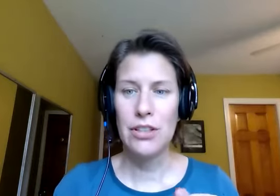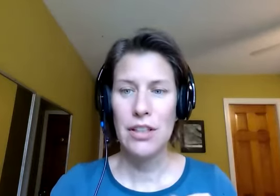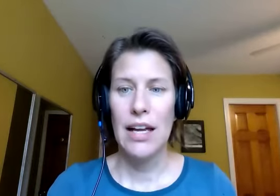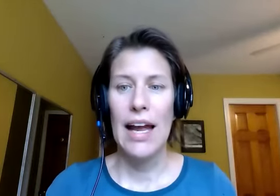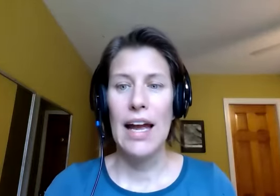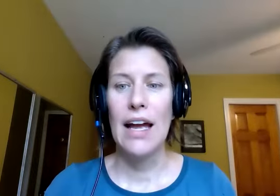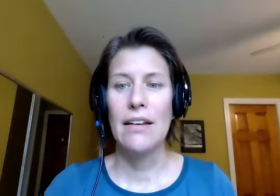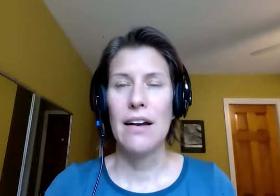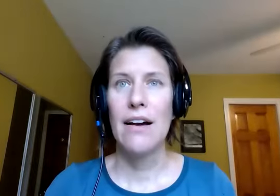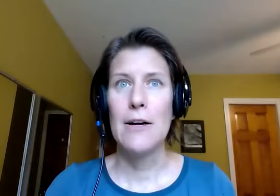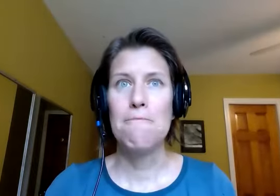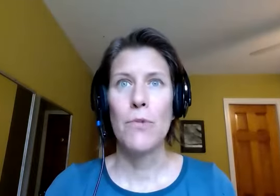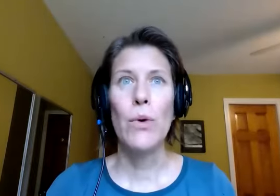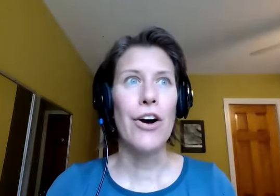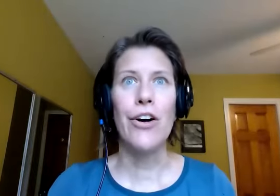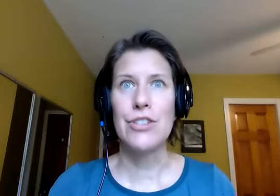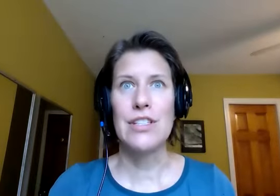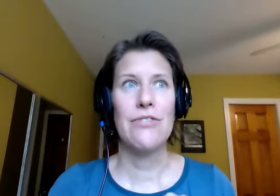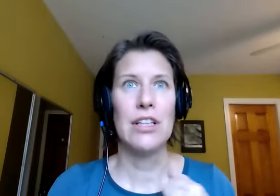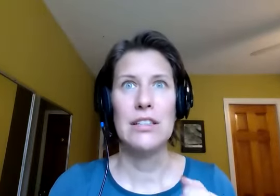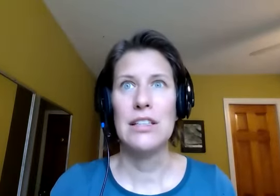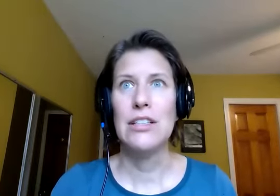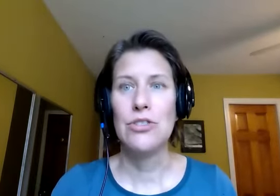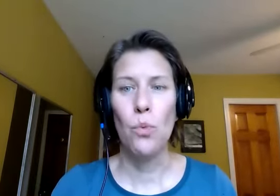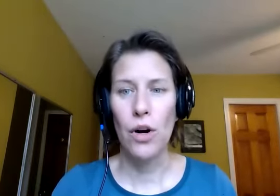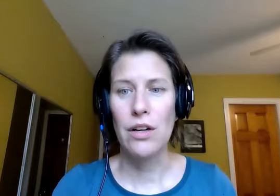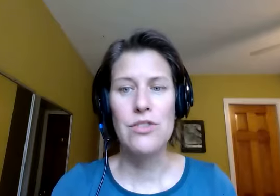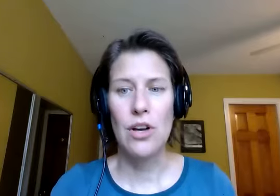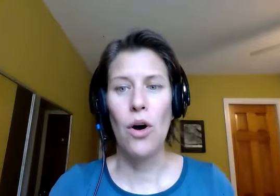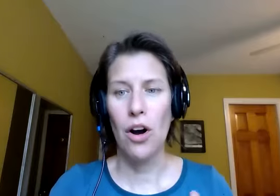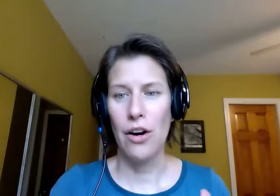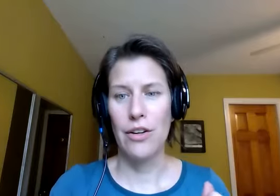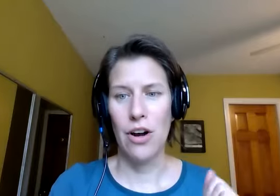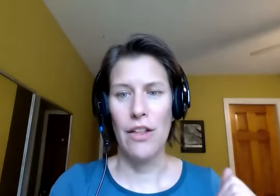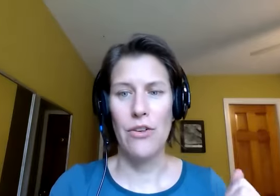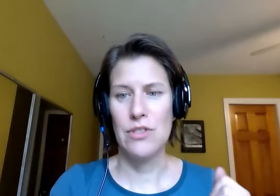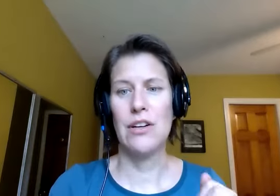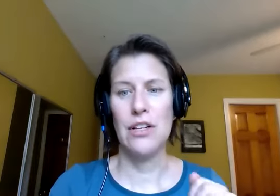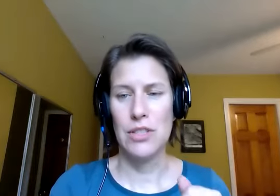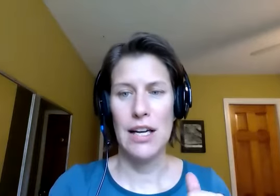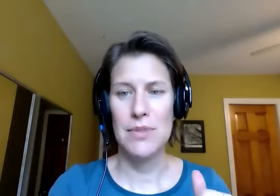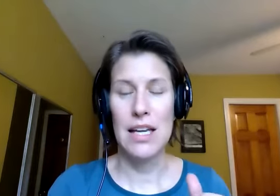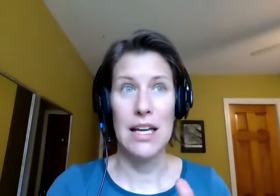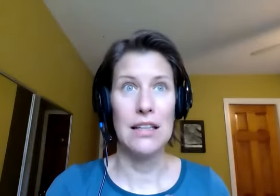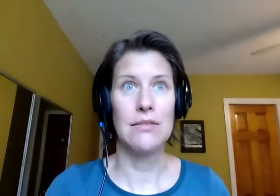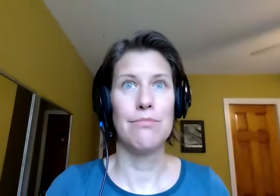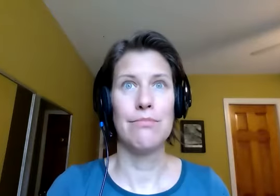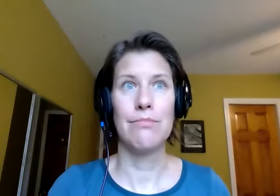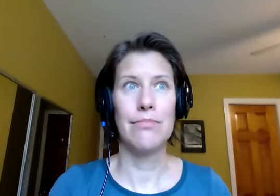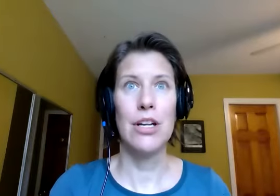and, um, we all just have to continue to work so hard on those stereotypes and, you know,